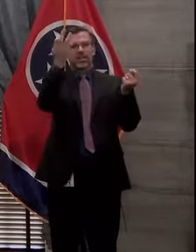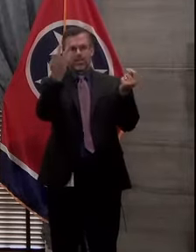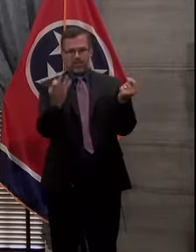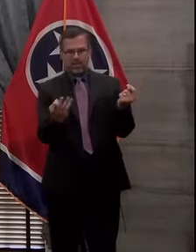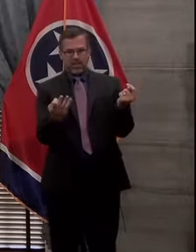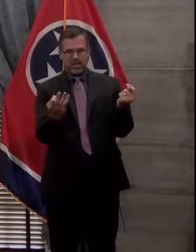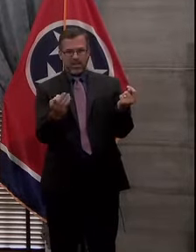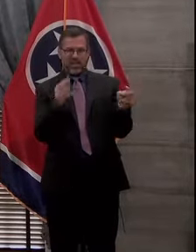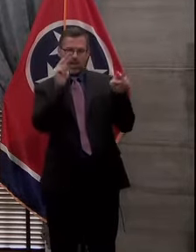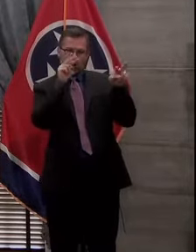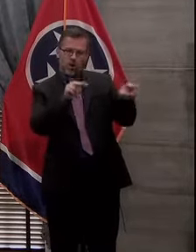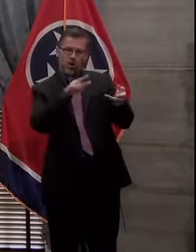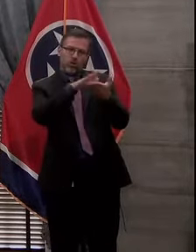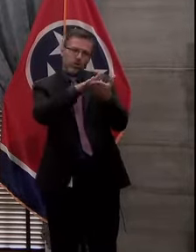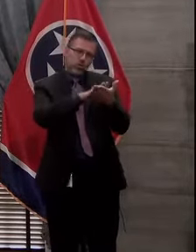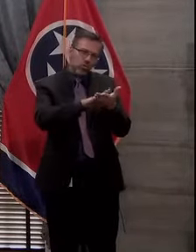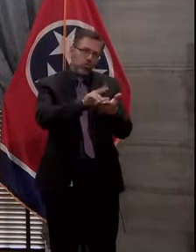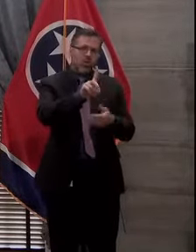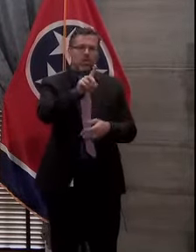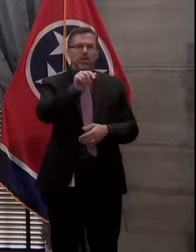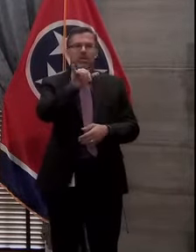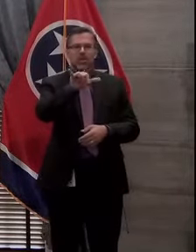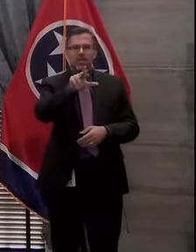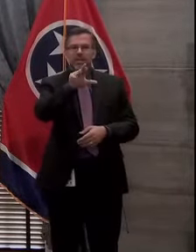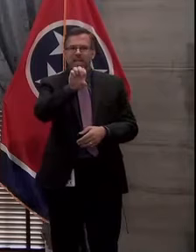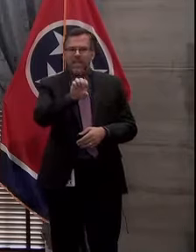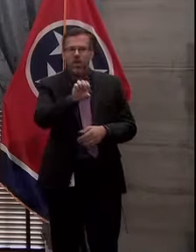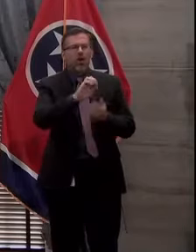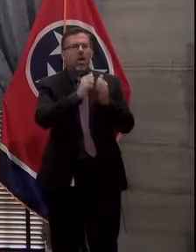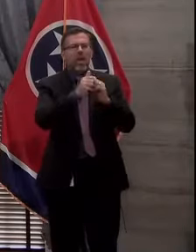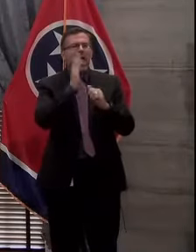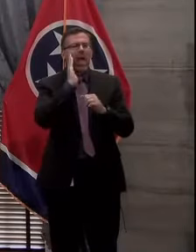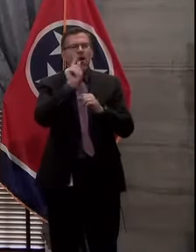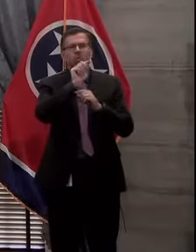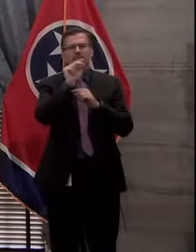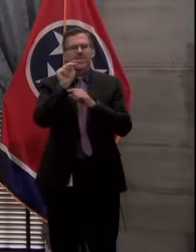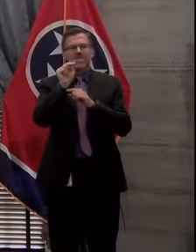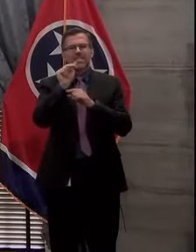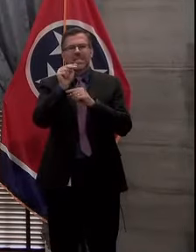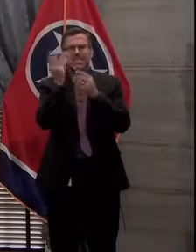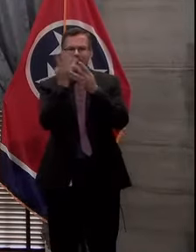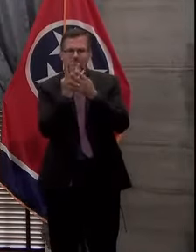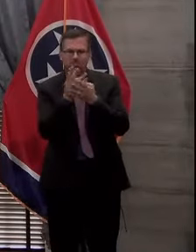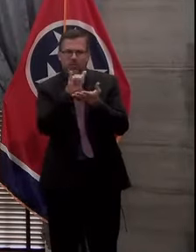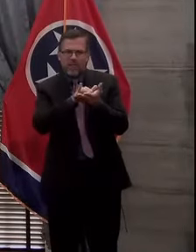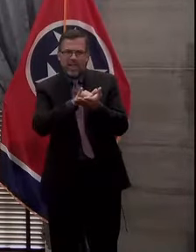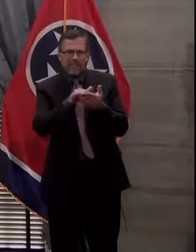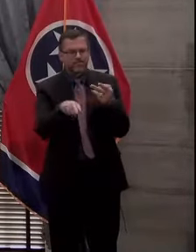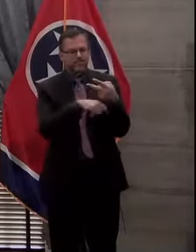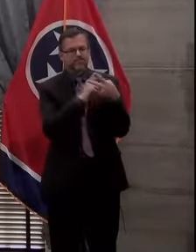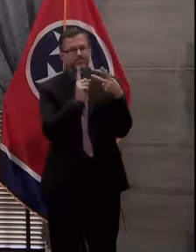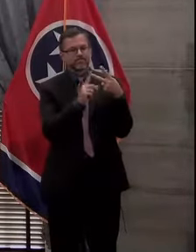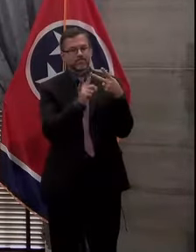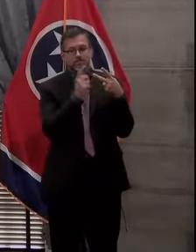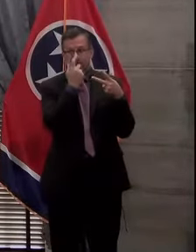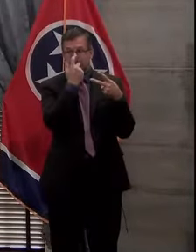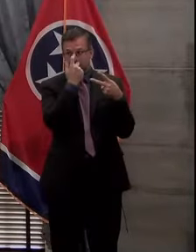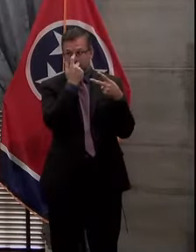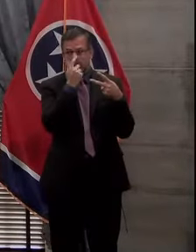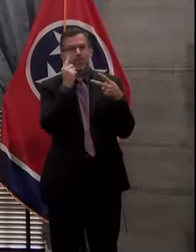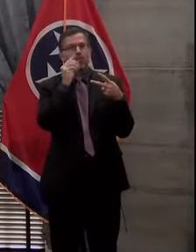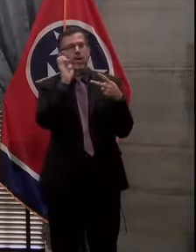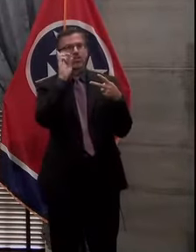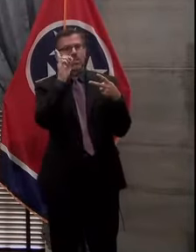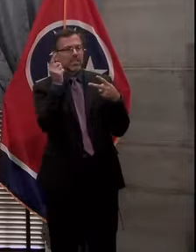clusters in schools and in daycare. So is there an update on how you guys will actually do that? And then my second question is for the Education